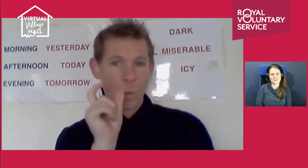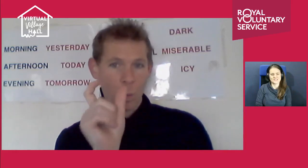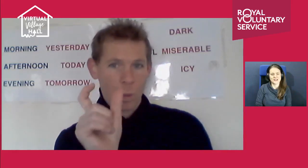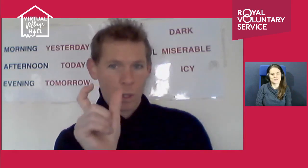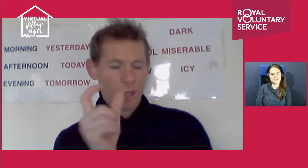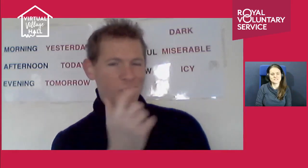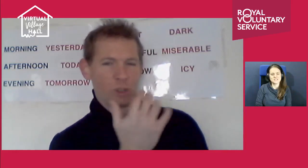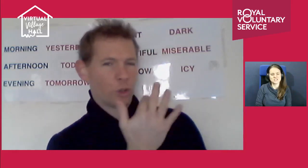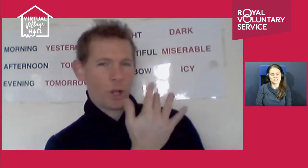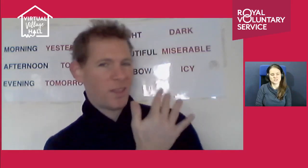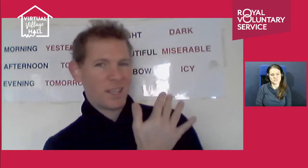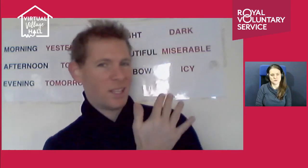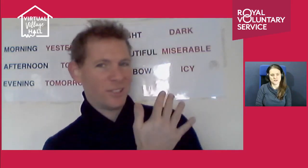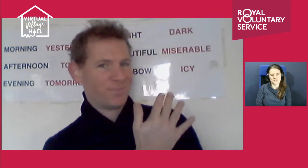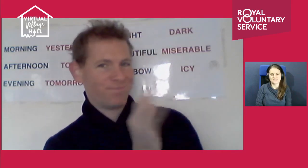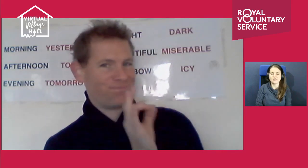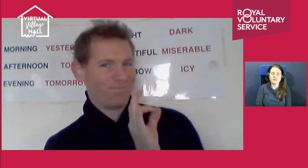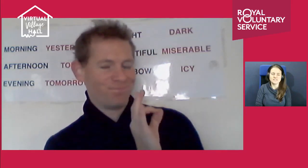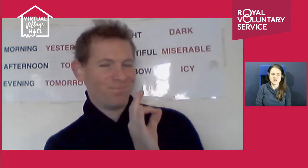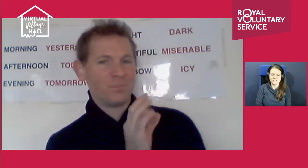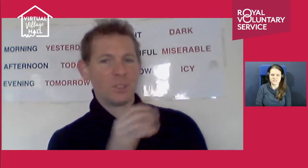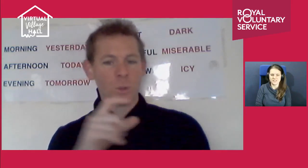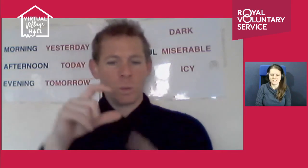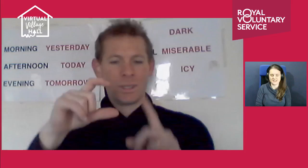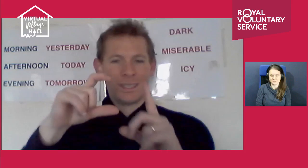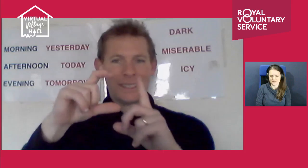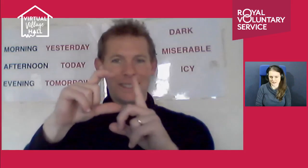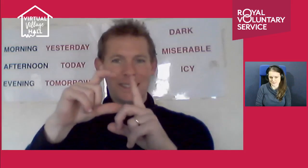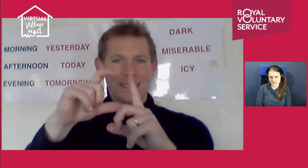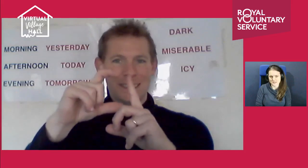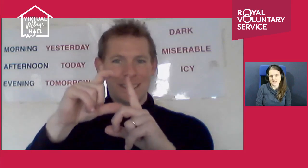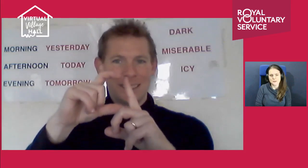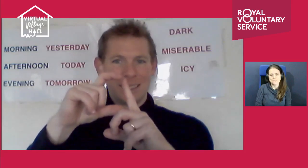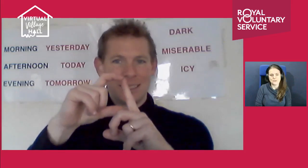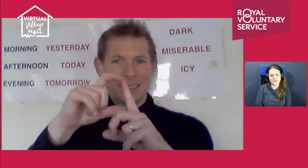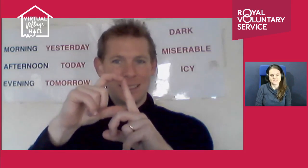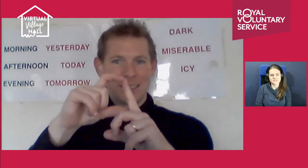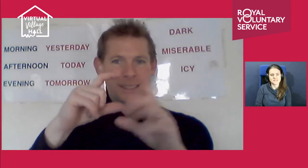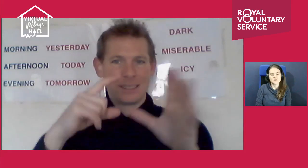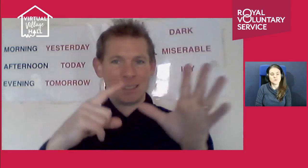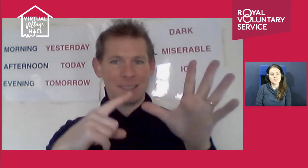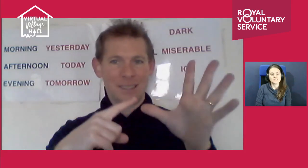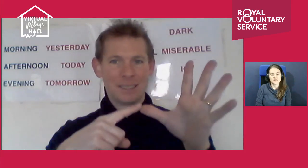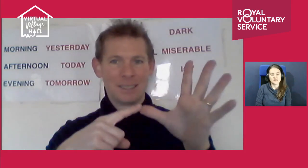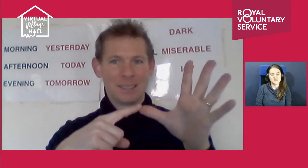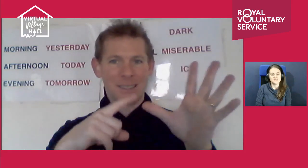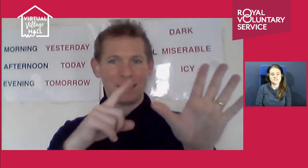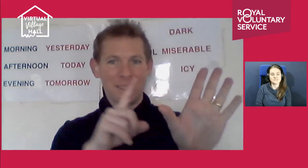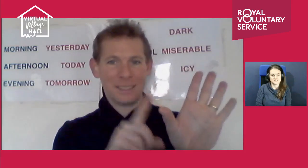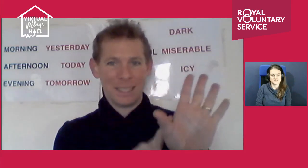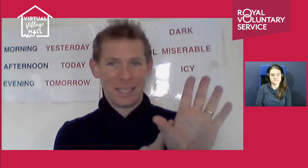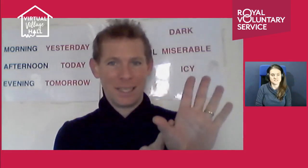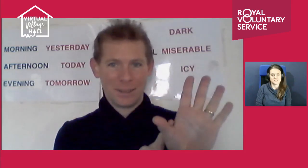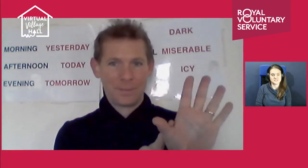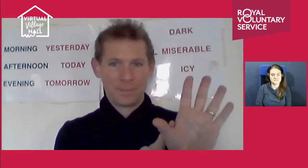All right, I'm going to teach you another word. It's not actually on the list behind me, but the word